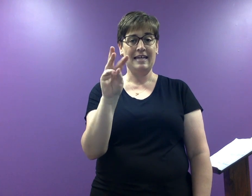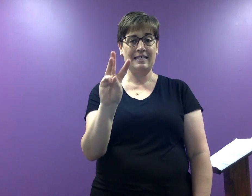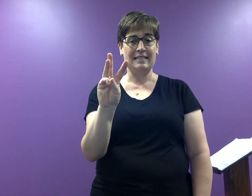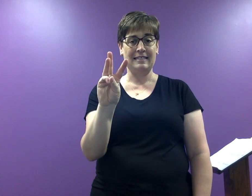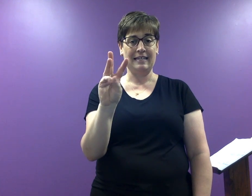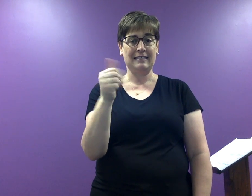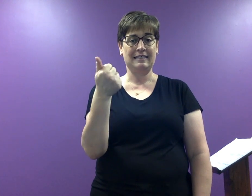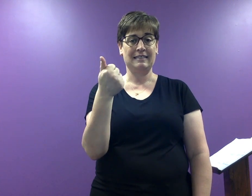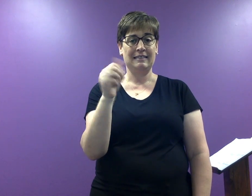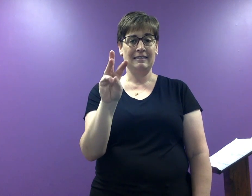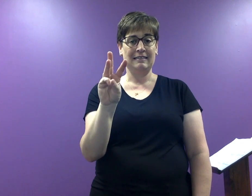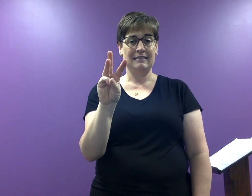to 6.